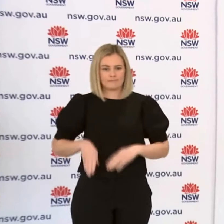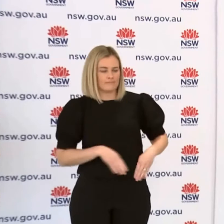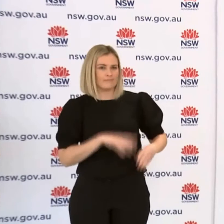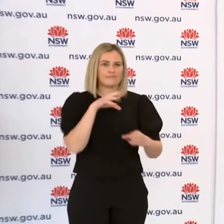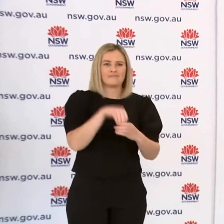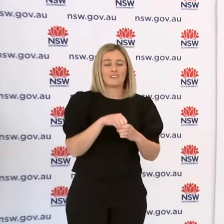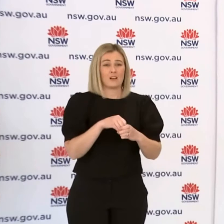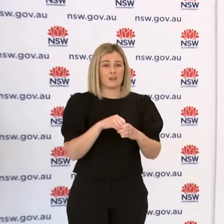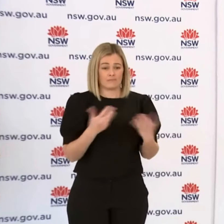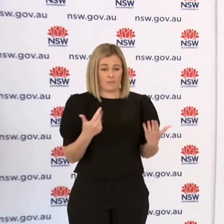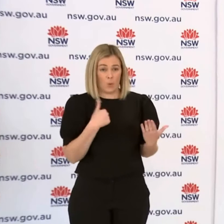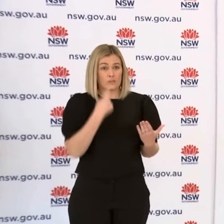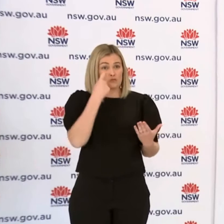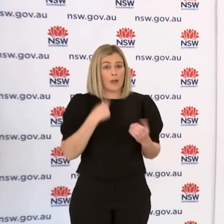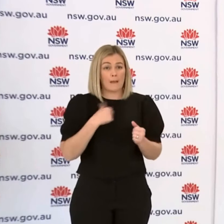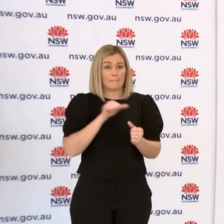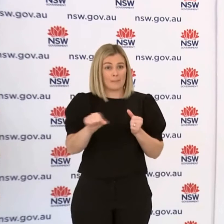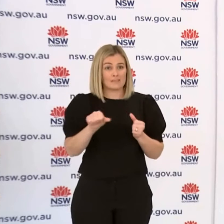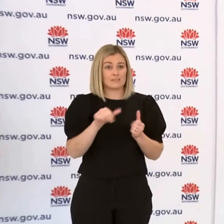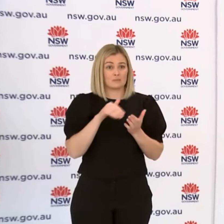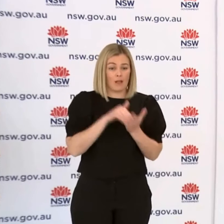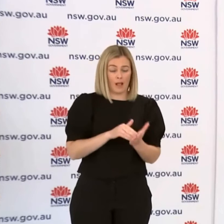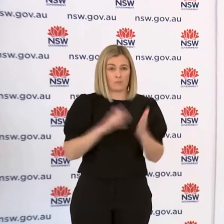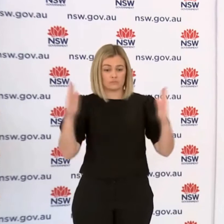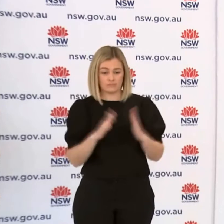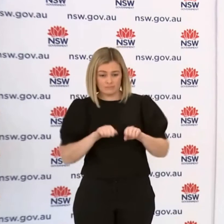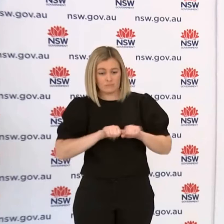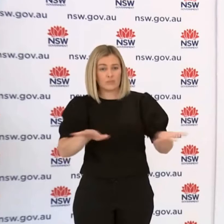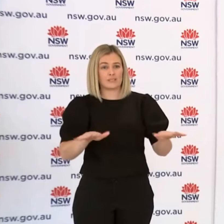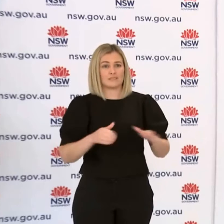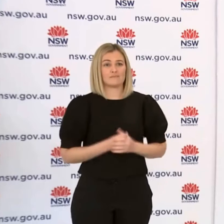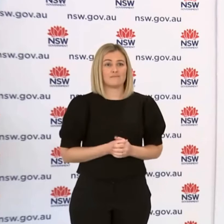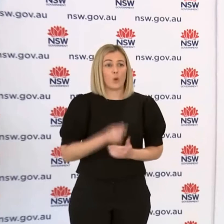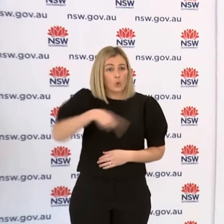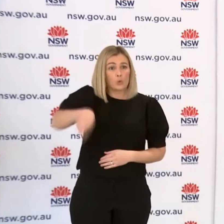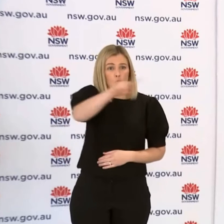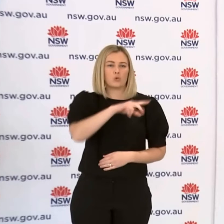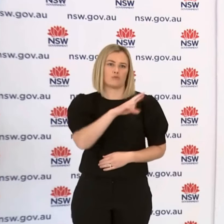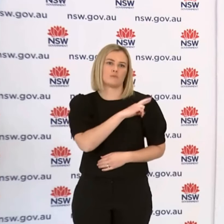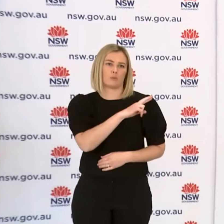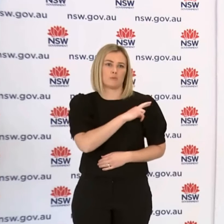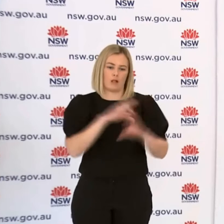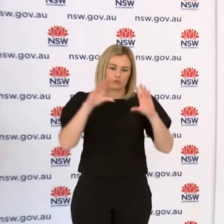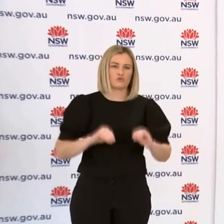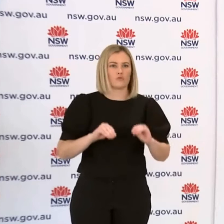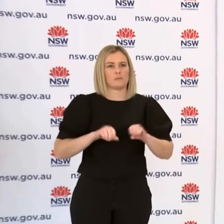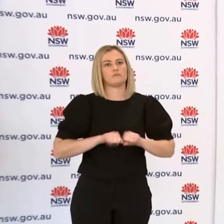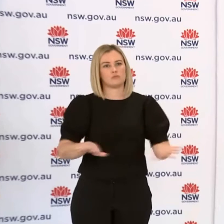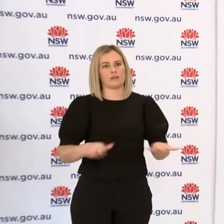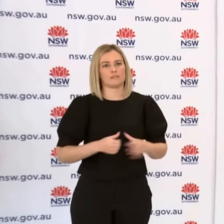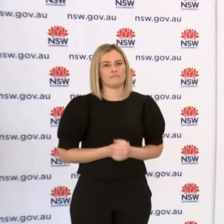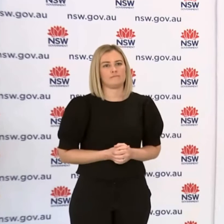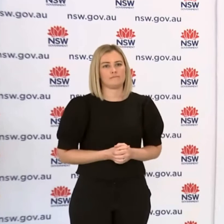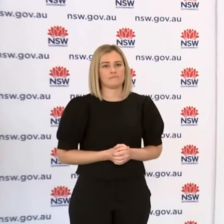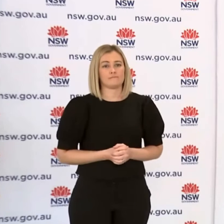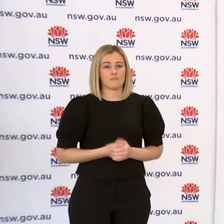end, this is in the hands of every one of us as community members as to when and how we